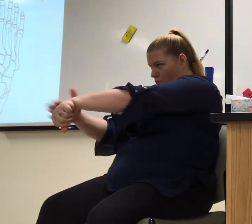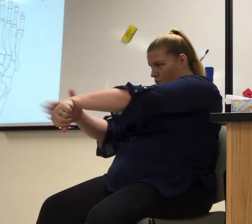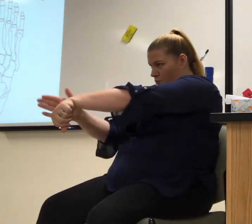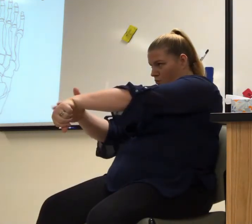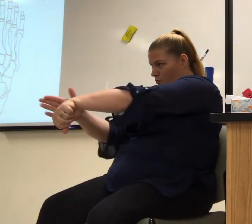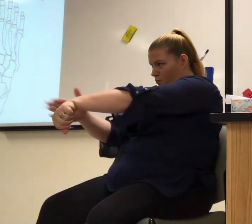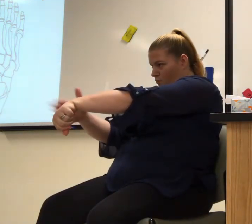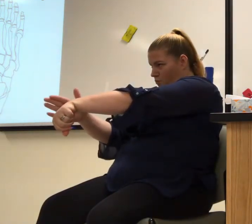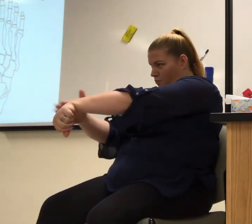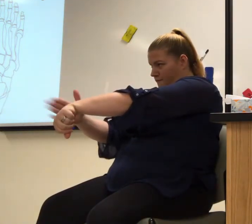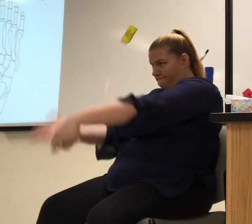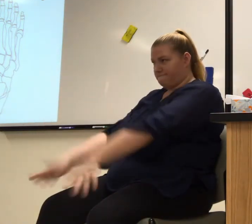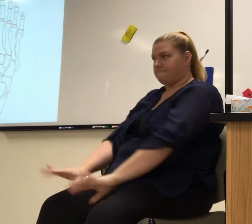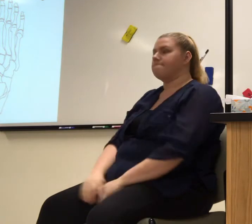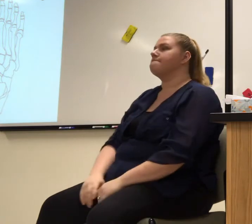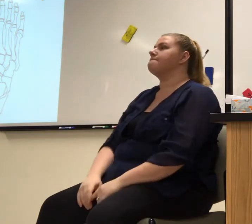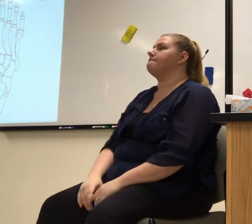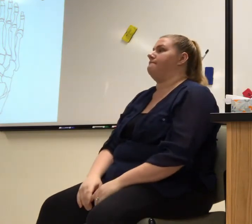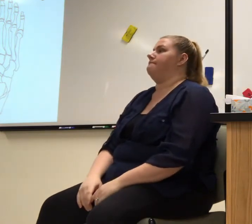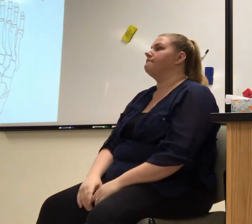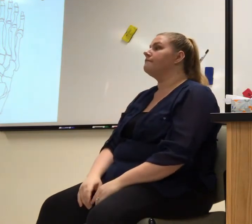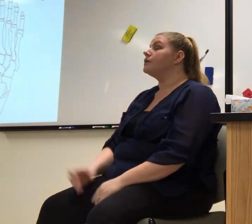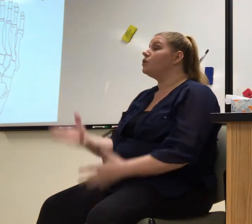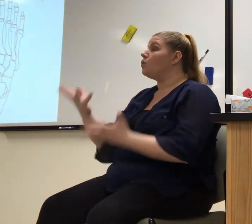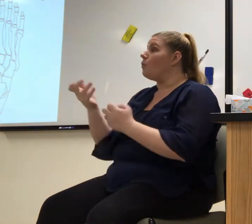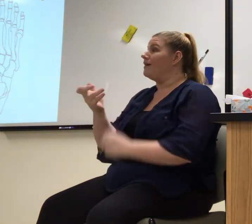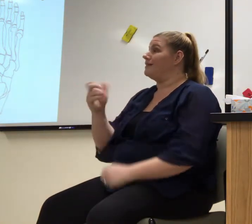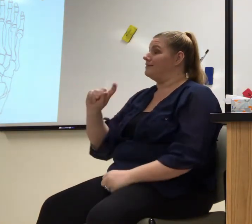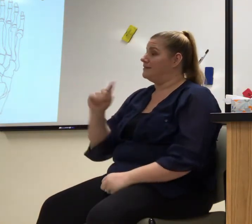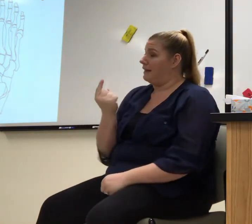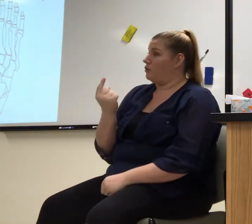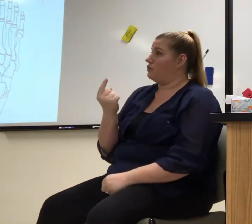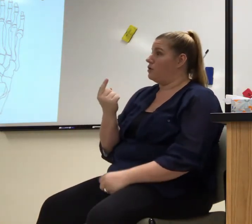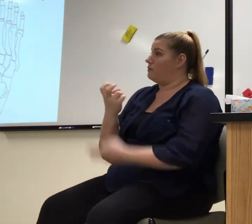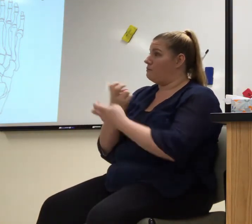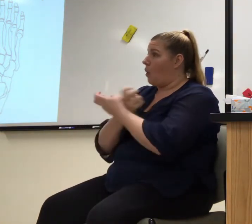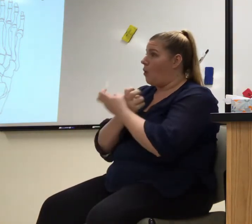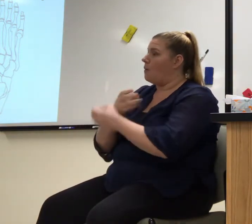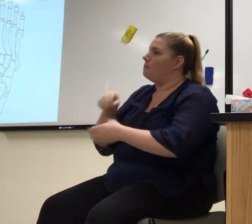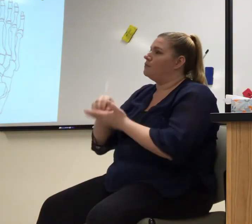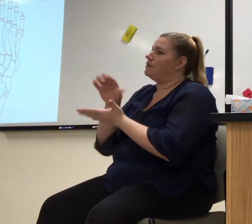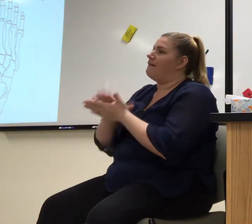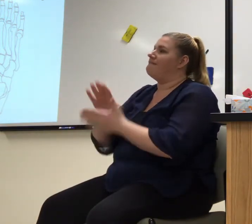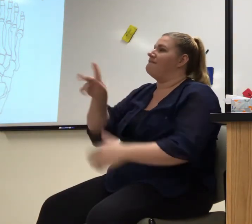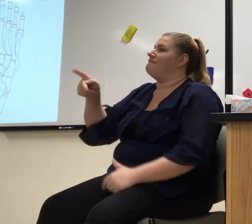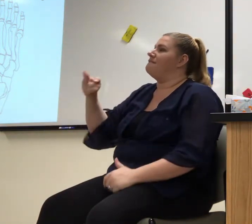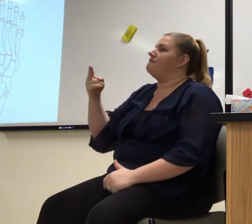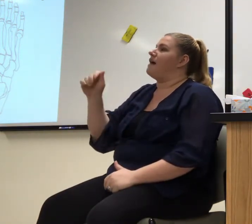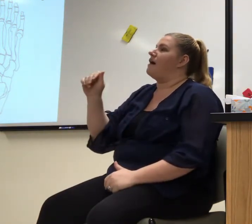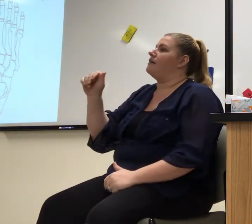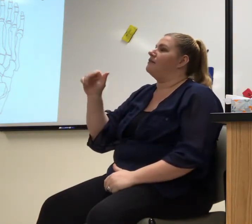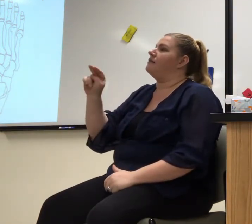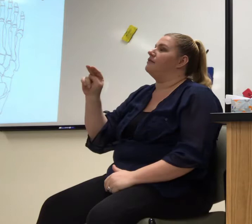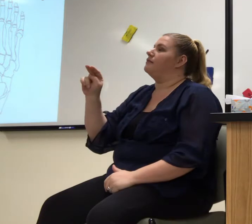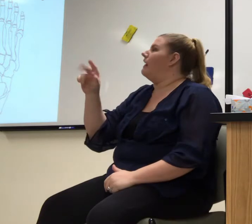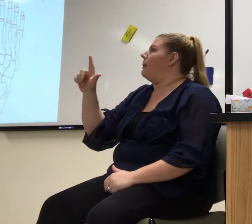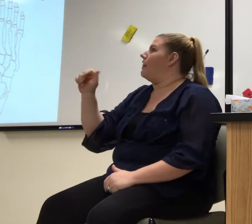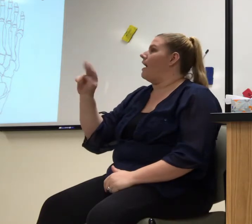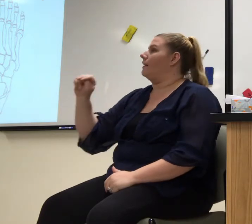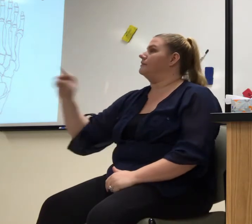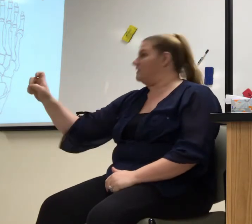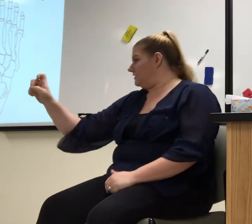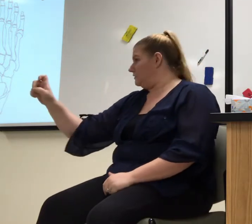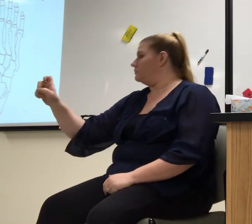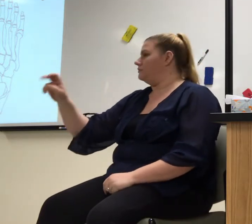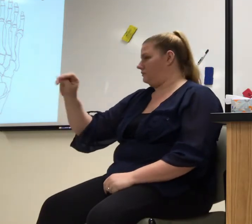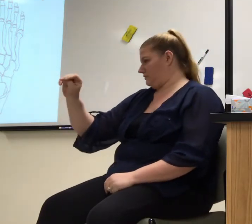shot across the bow. If you want to go singular, put phalanx. Okay. Well, anyways, the tarsals are basically